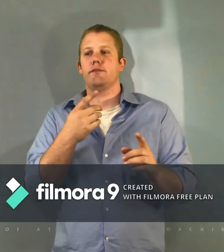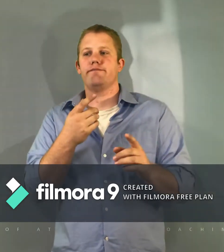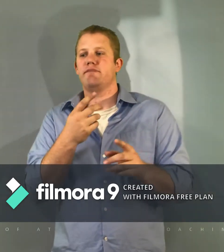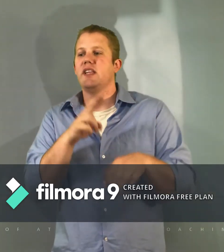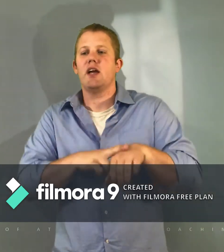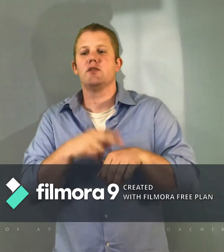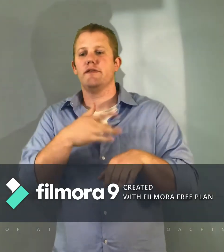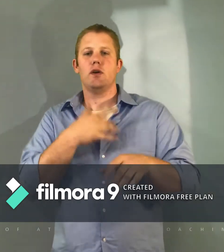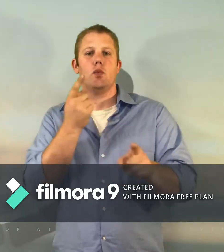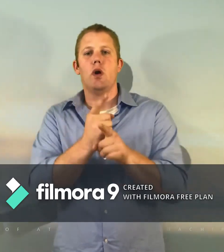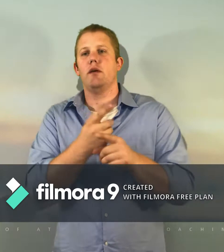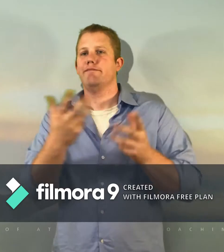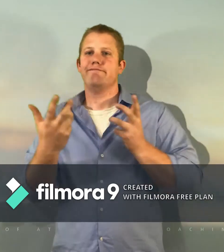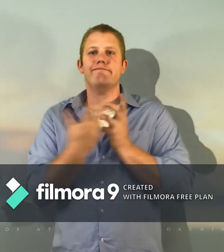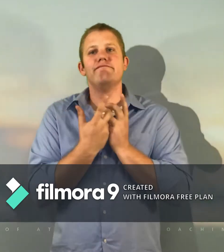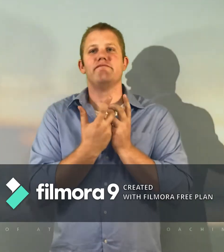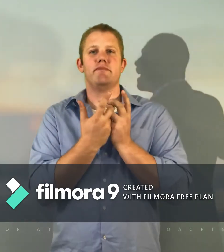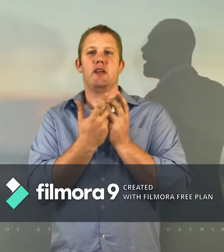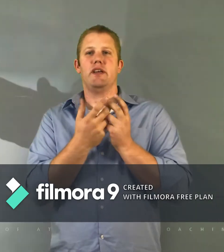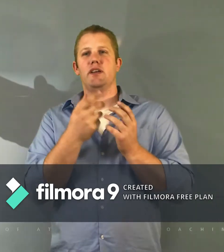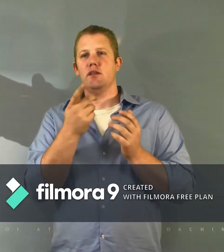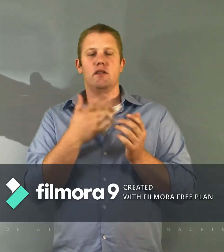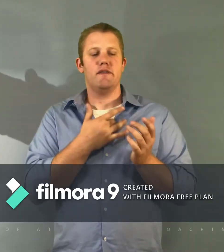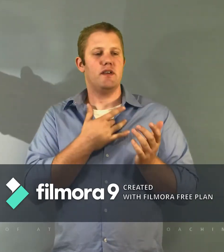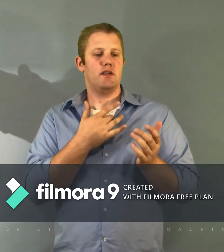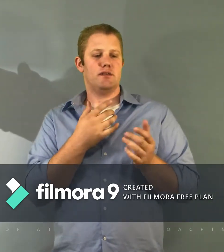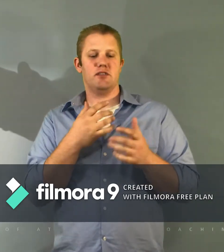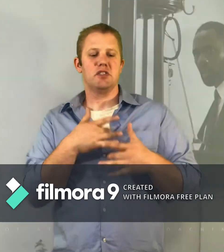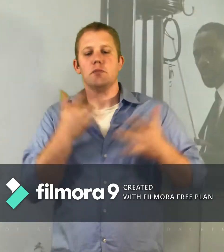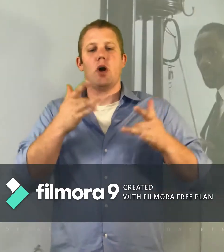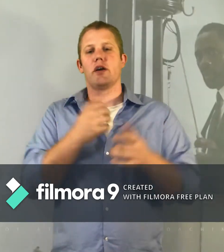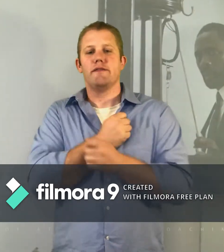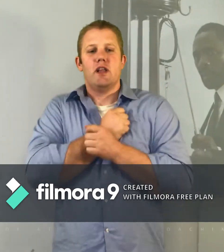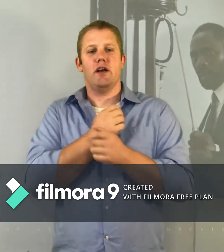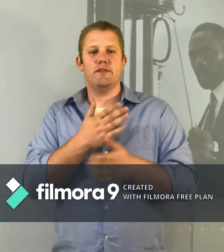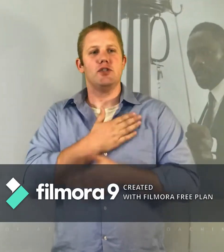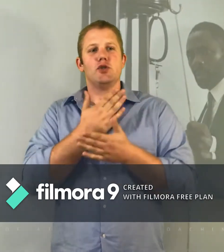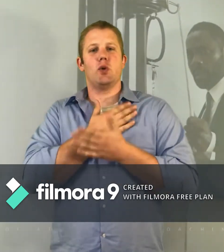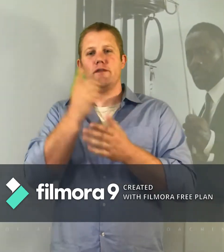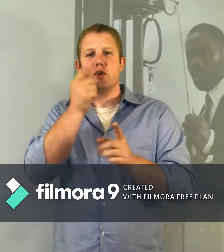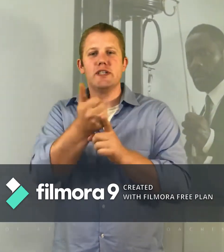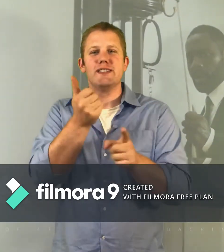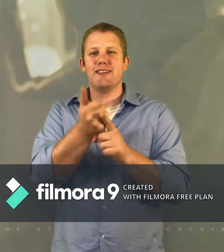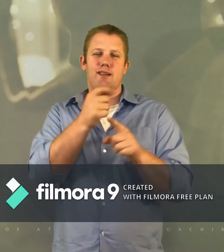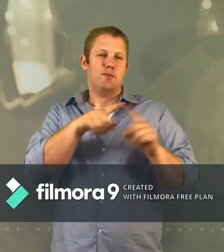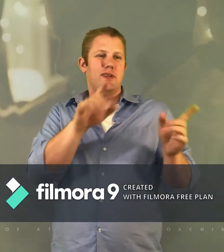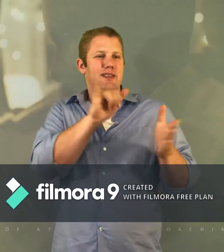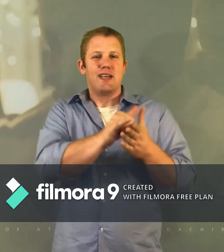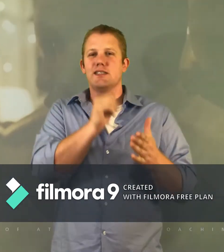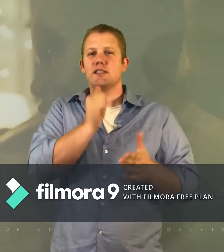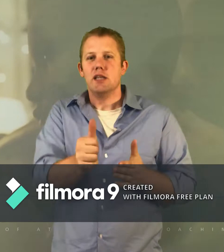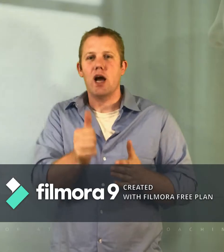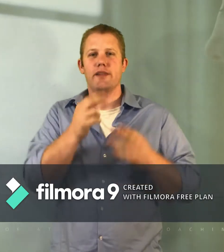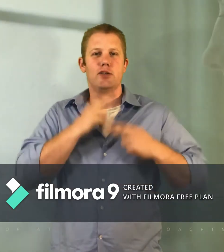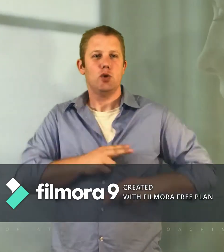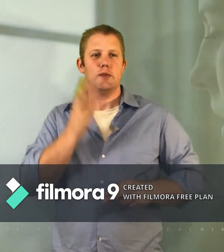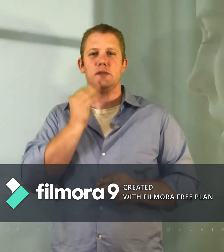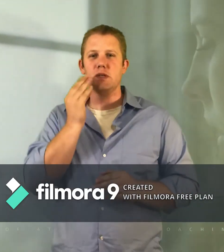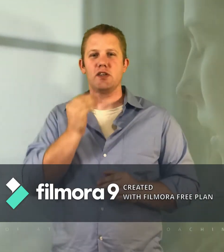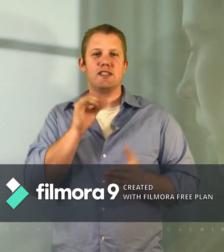that's going to feel right, that it's going to feel natural, that you're just going to turn inward and there it is, this spark of love and joy for yourself, inside yourself. But the